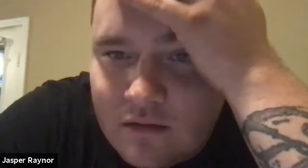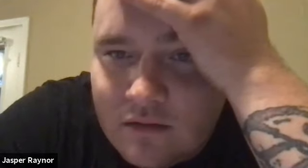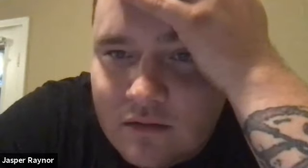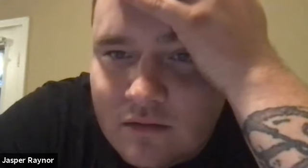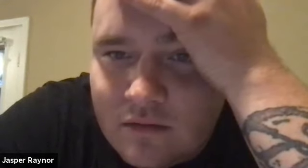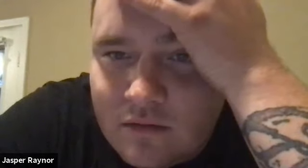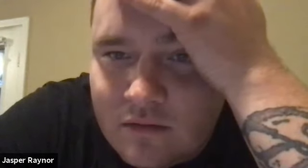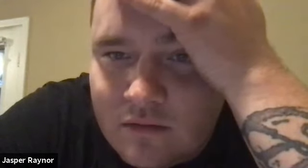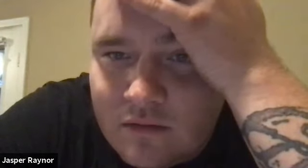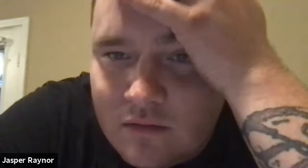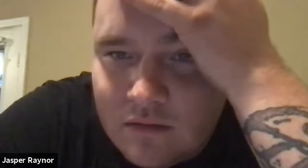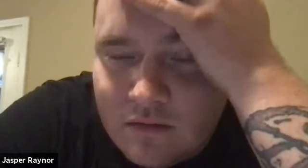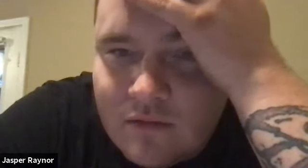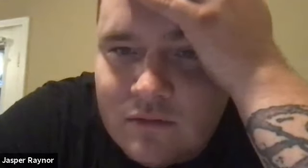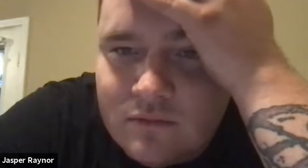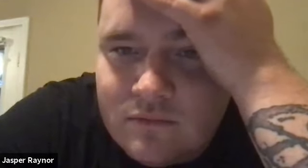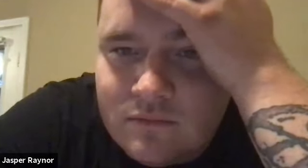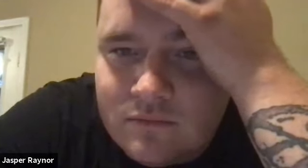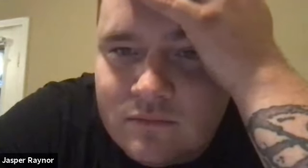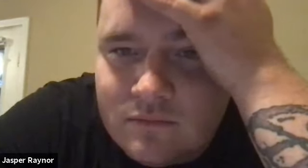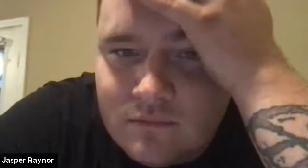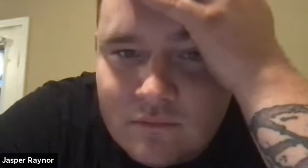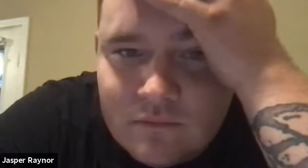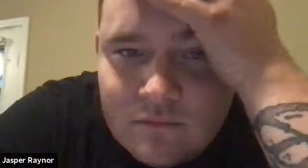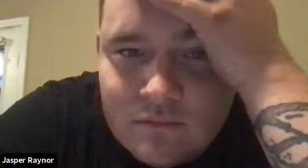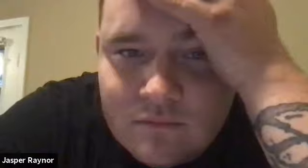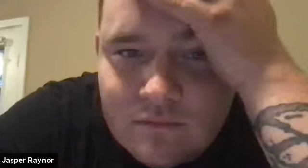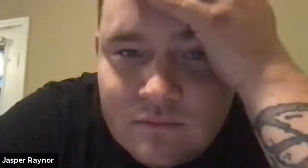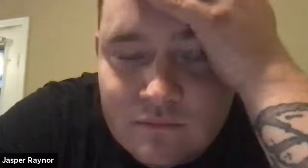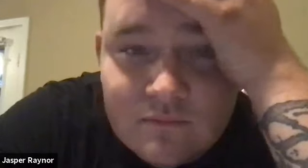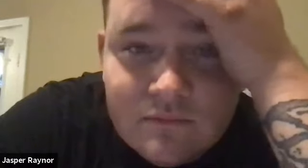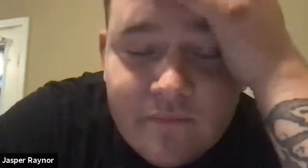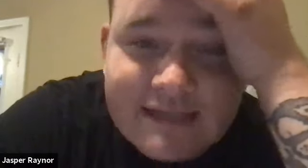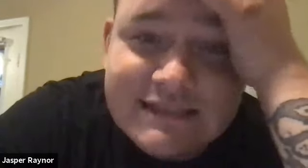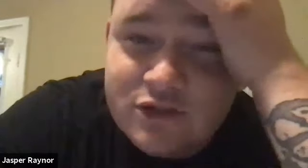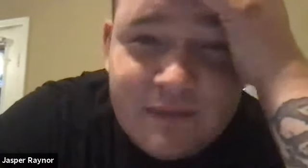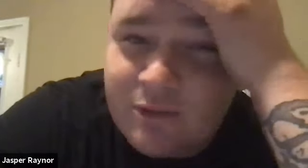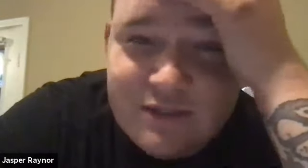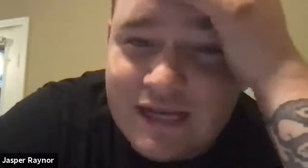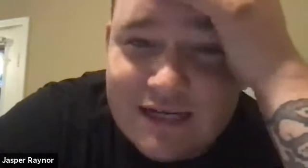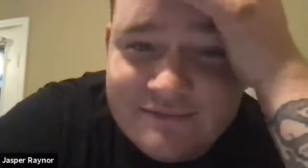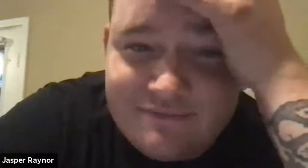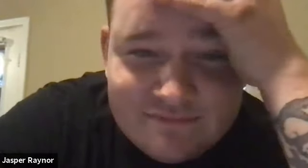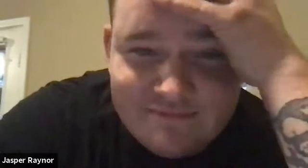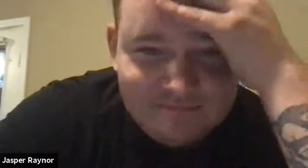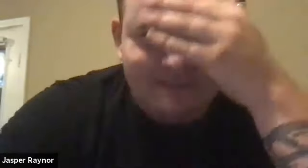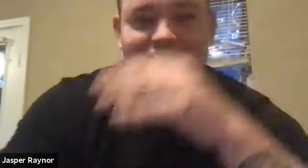if somebody said, I'm fine, would you know they weren't fine? I can tell just by the way you sign it. Okay.